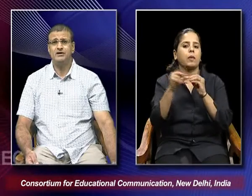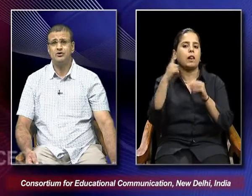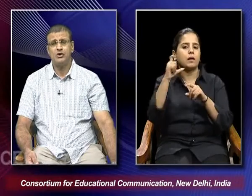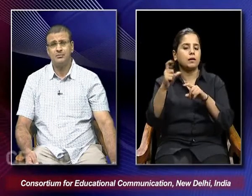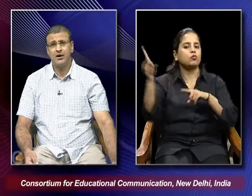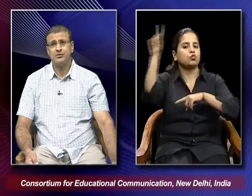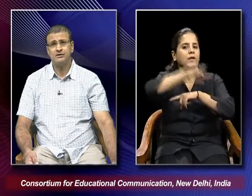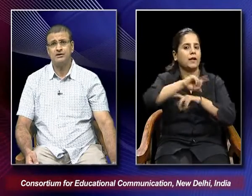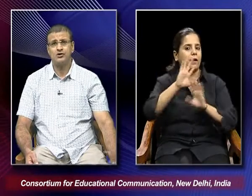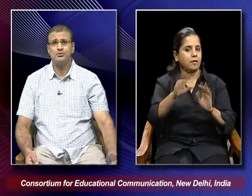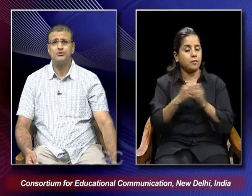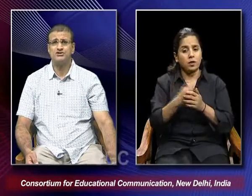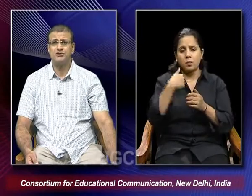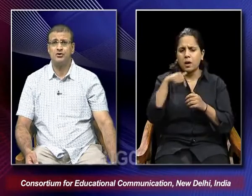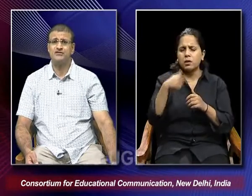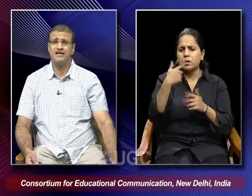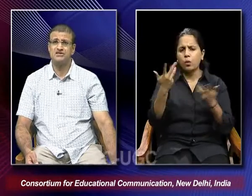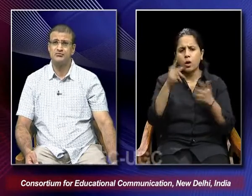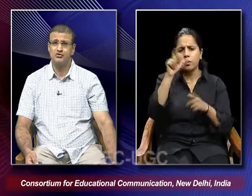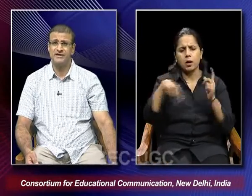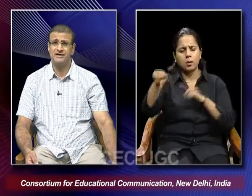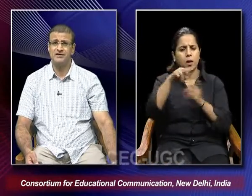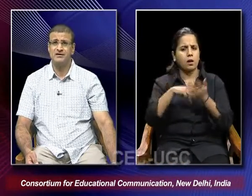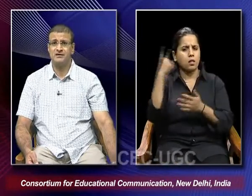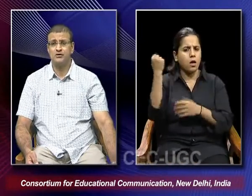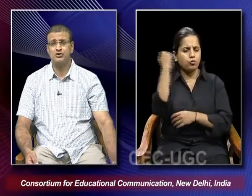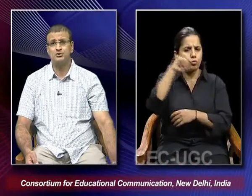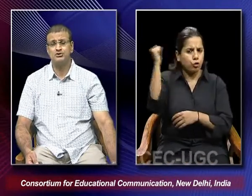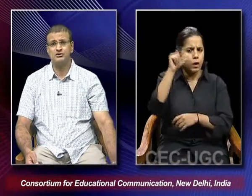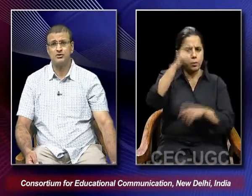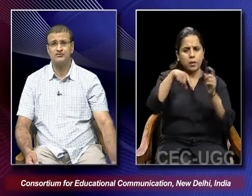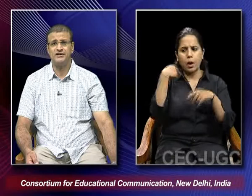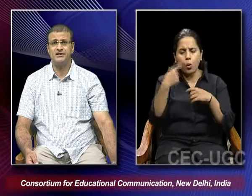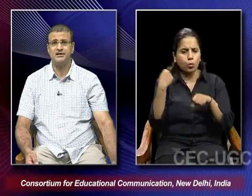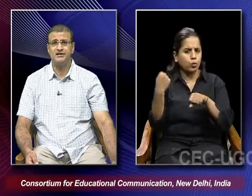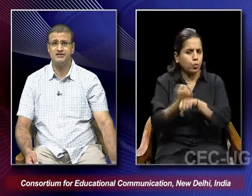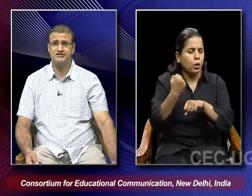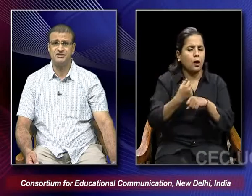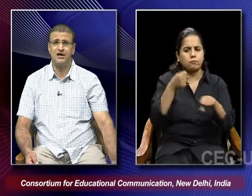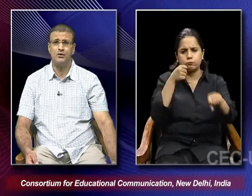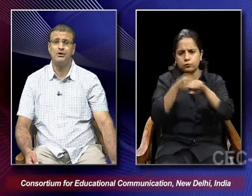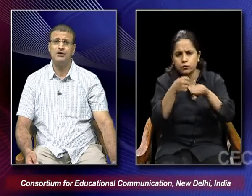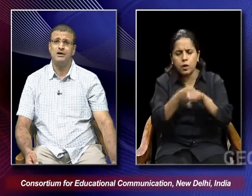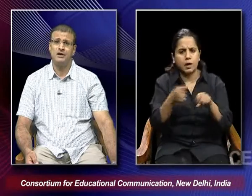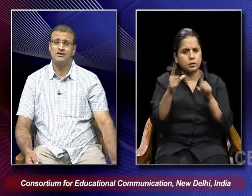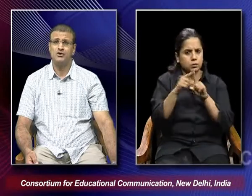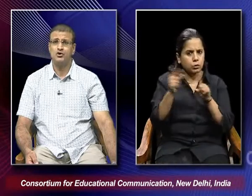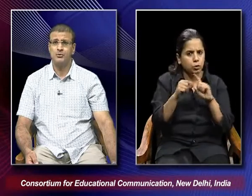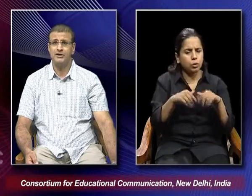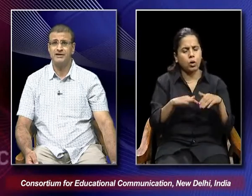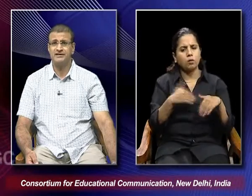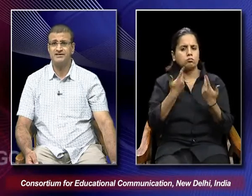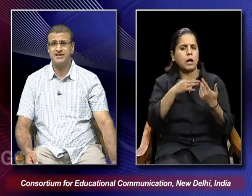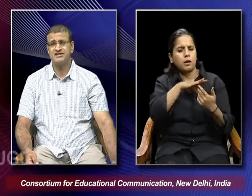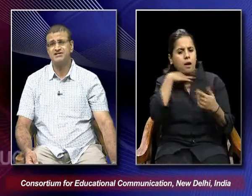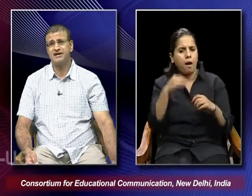we talk about the contribution of the national movement, the contribution of the Indian leaders, that how they contributed